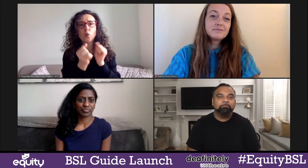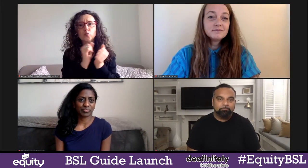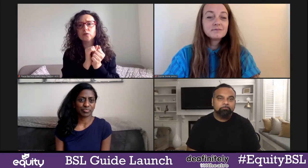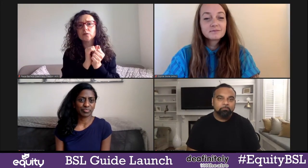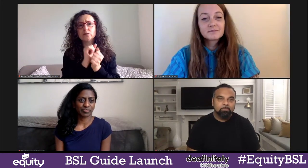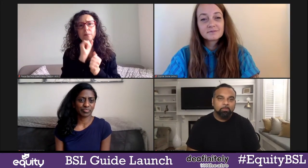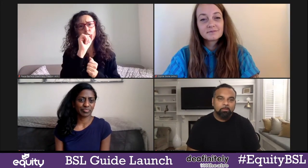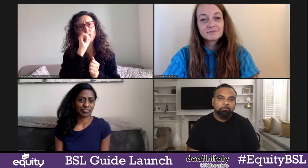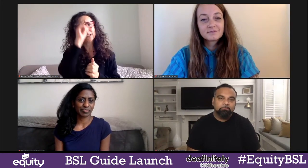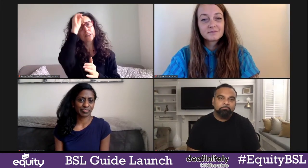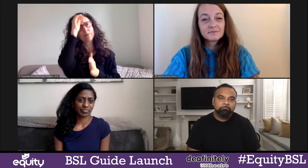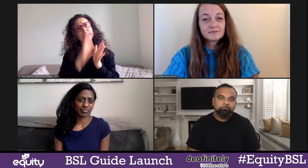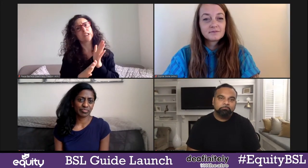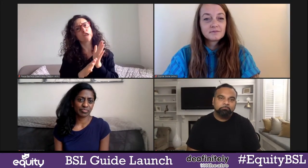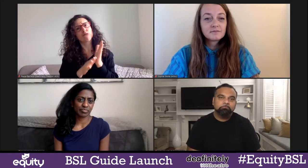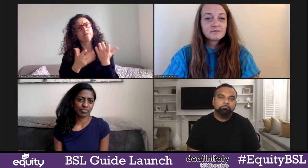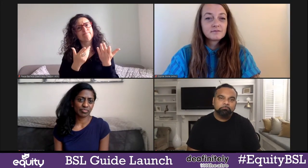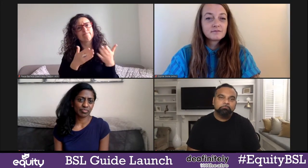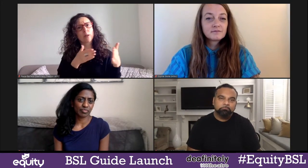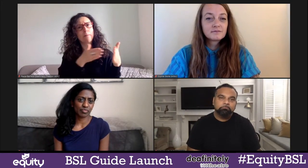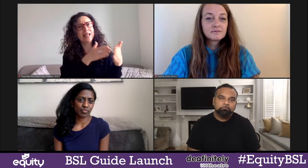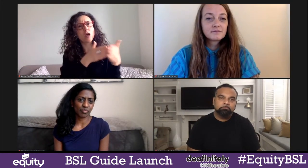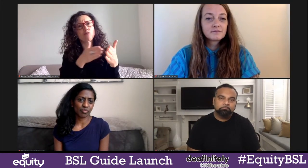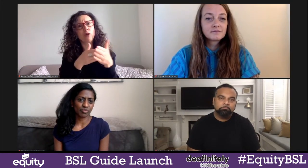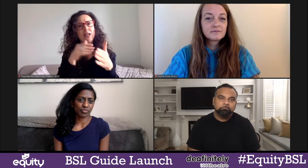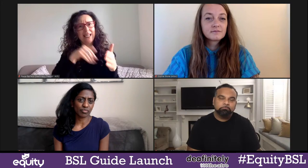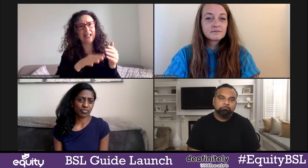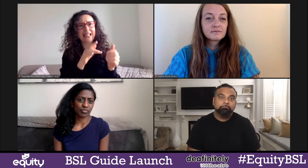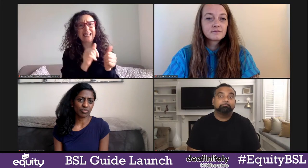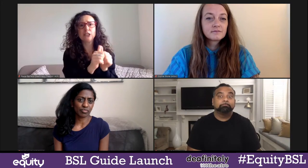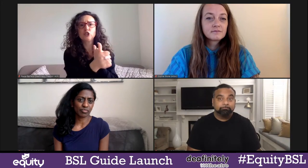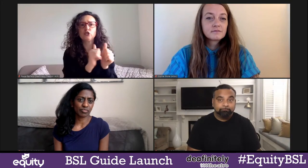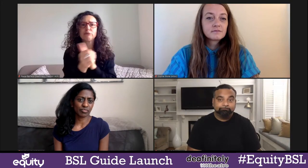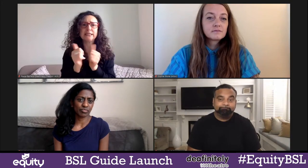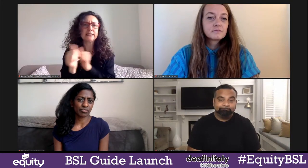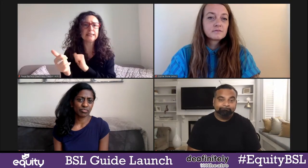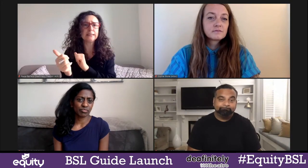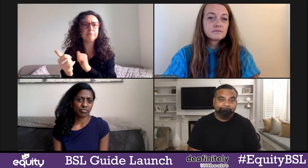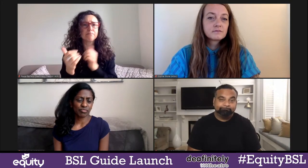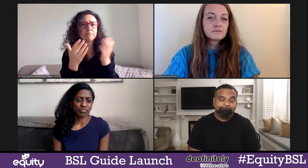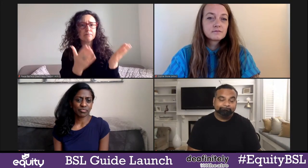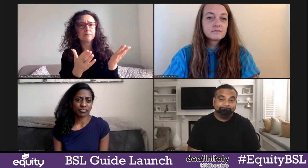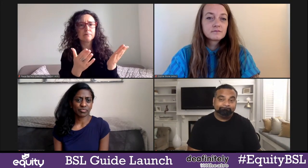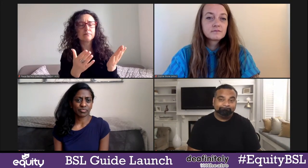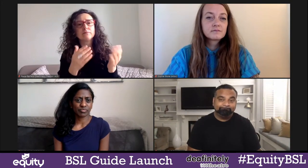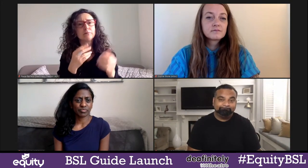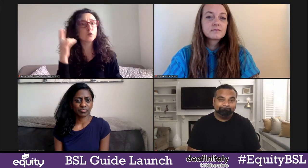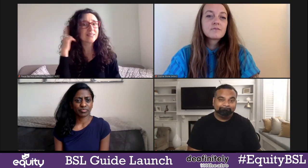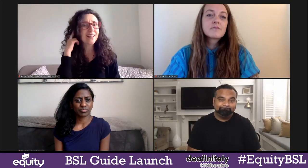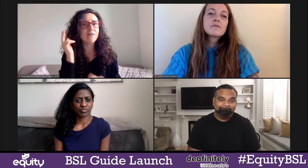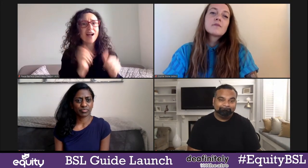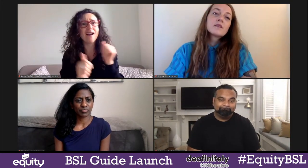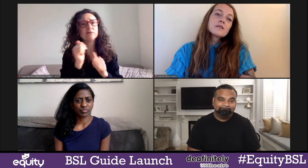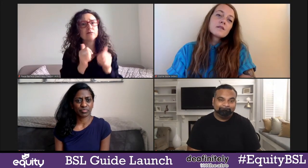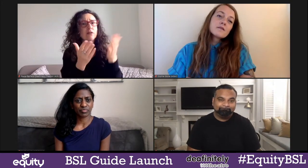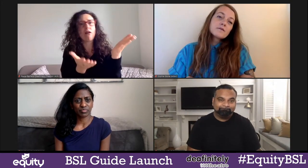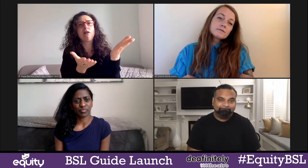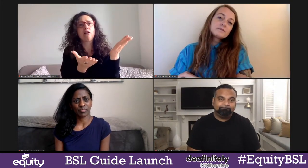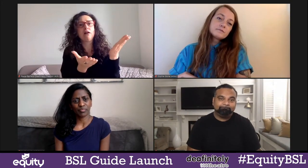first question to Sophie Stone. May I ask about what barriers you have faced within the industry?